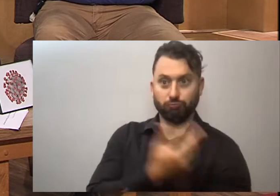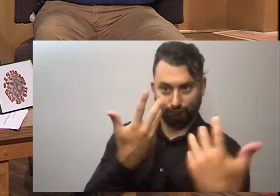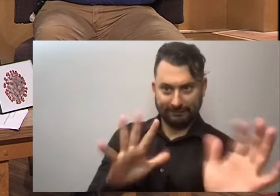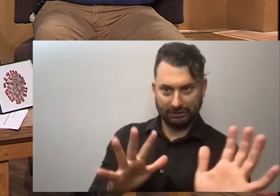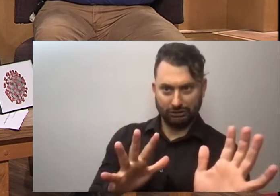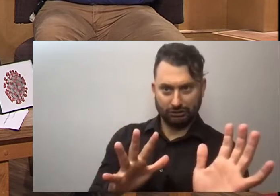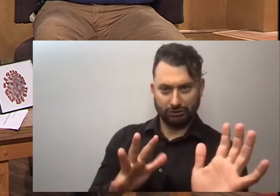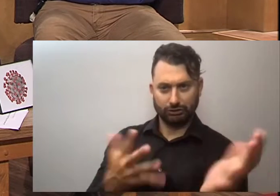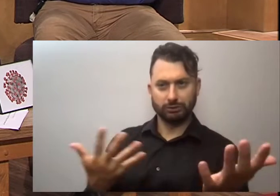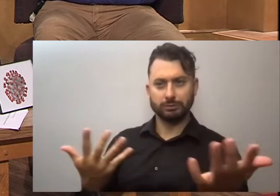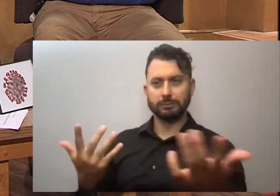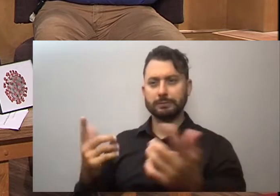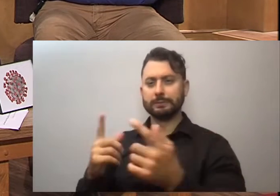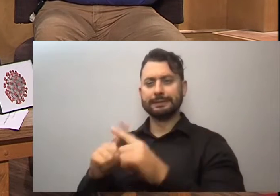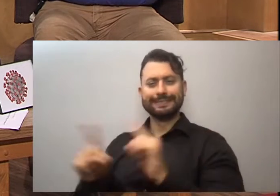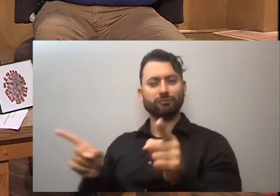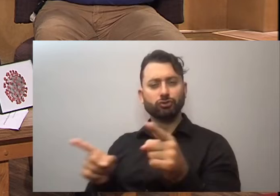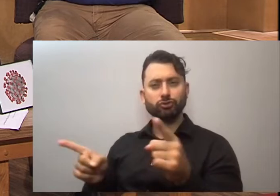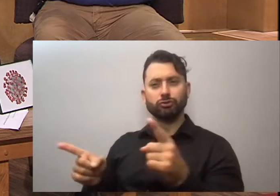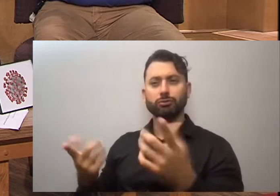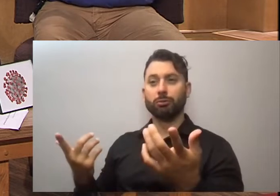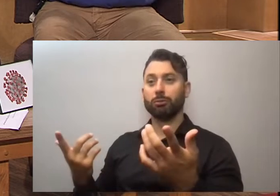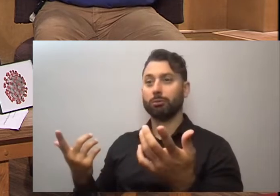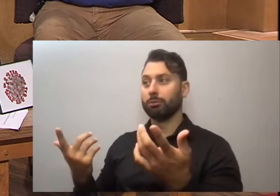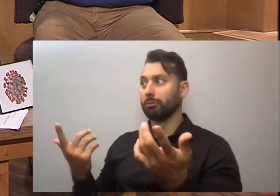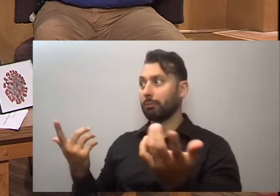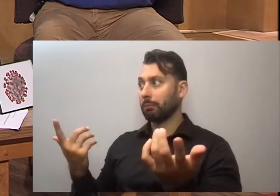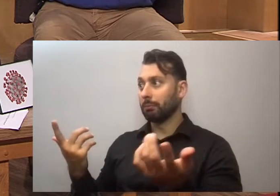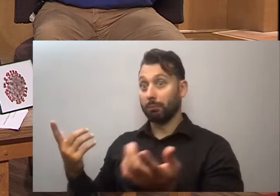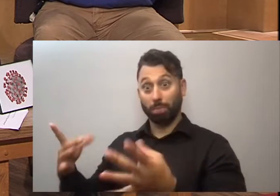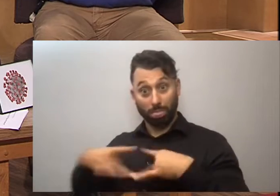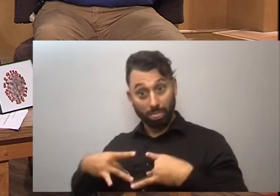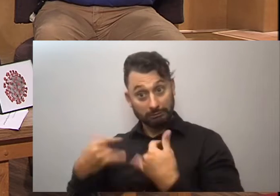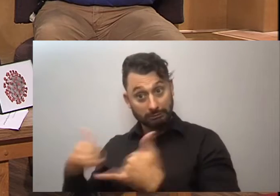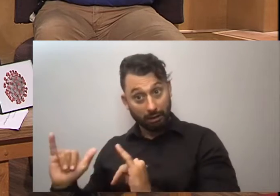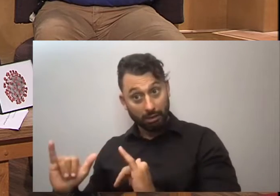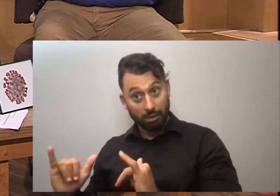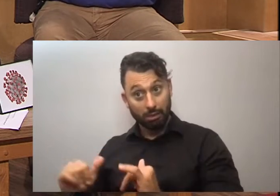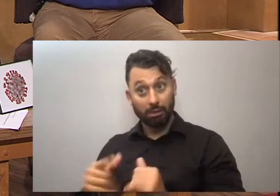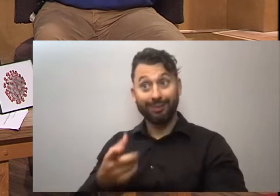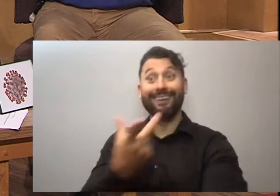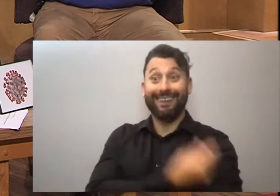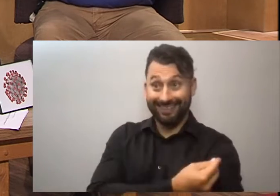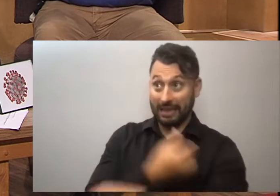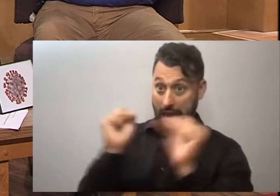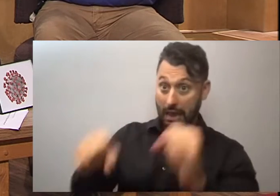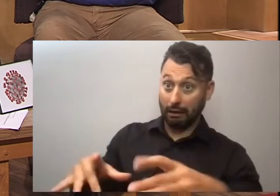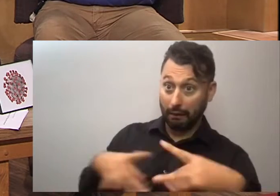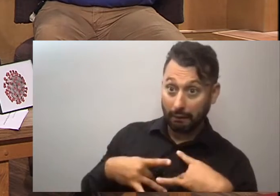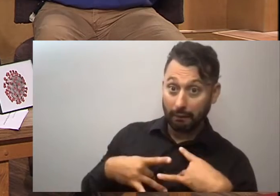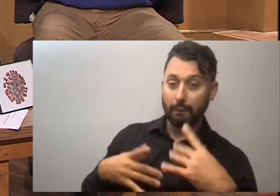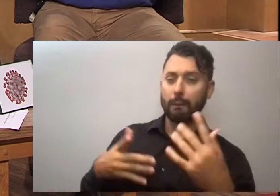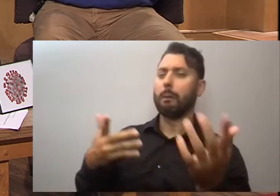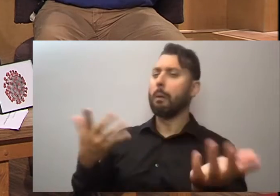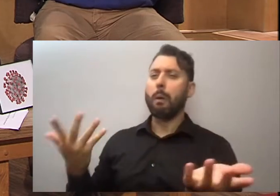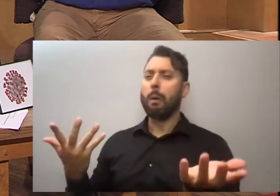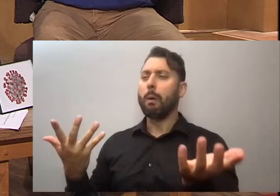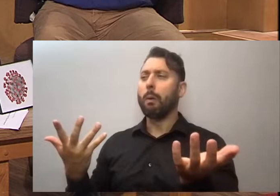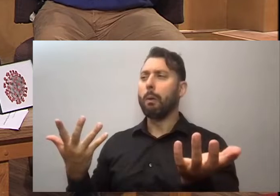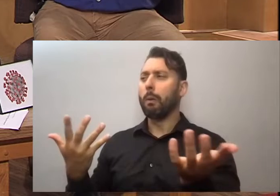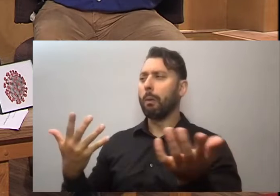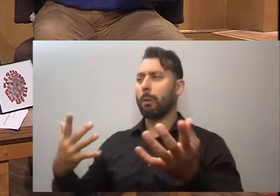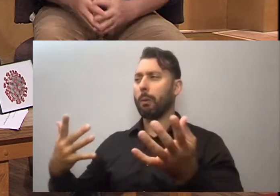people, and those who are unvaccinated or even with a vaccination, how do you